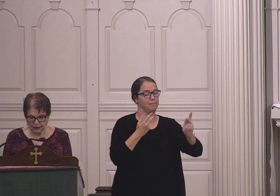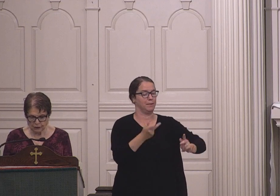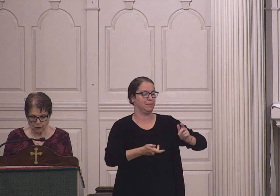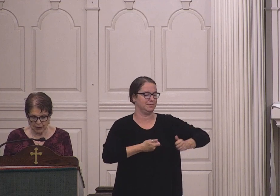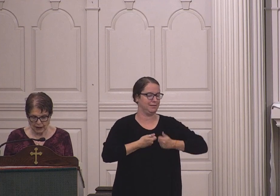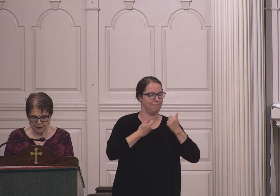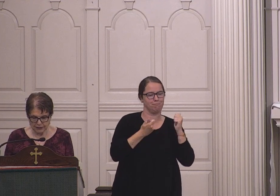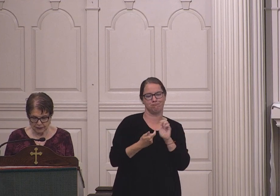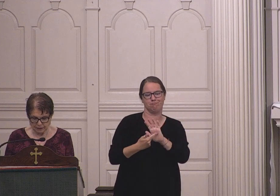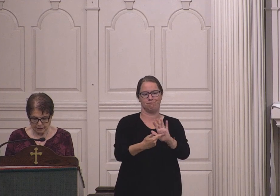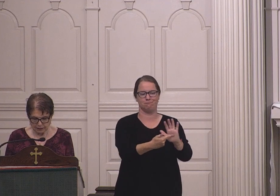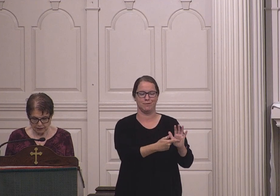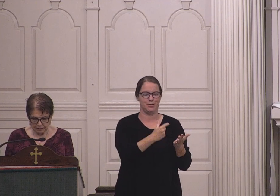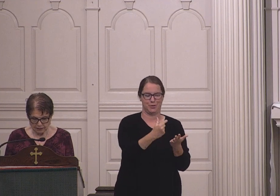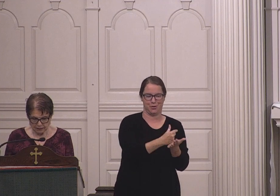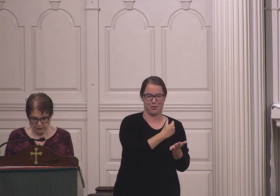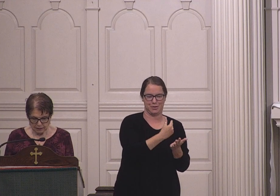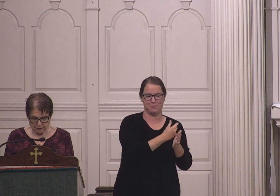gospel in their own lives.